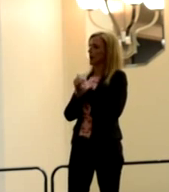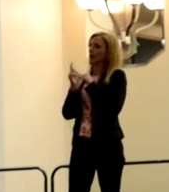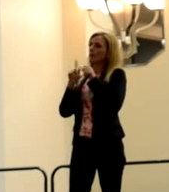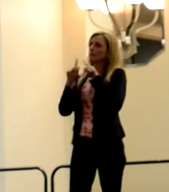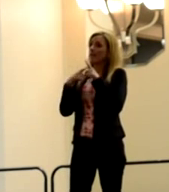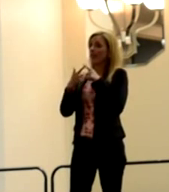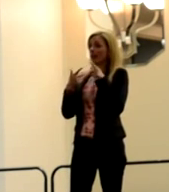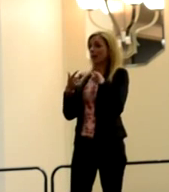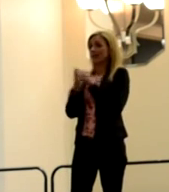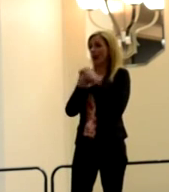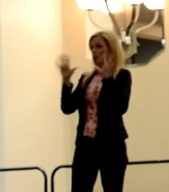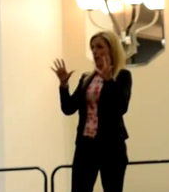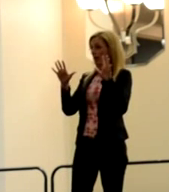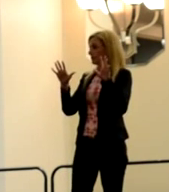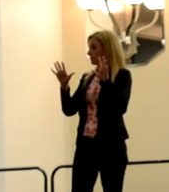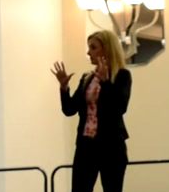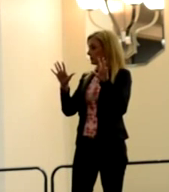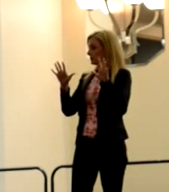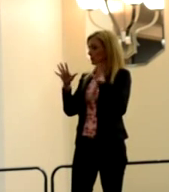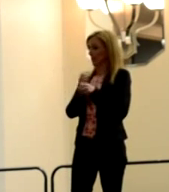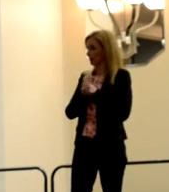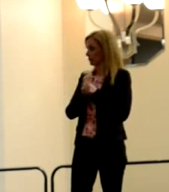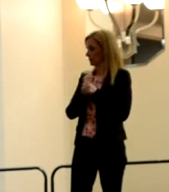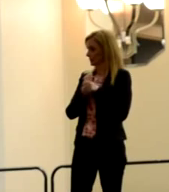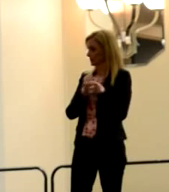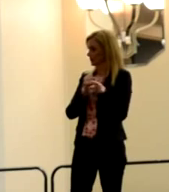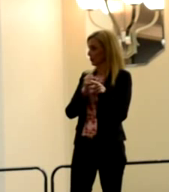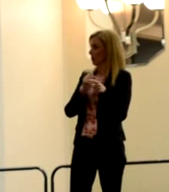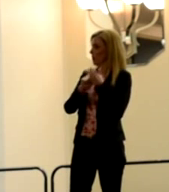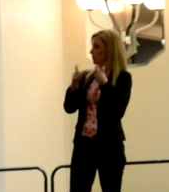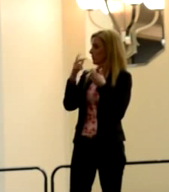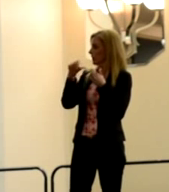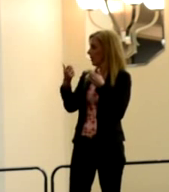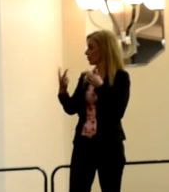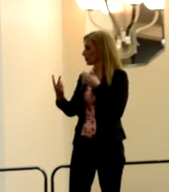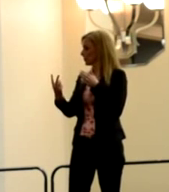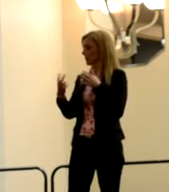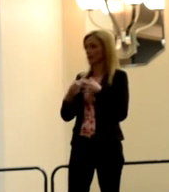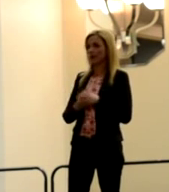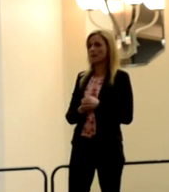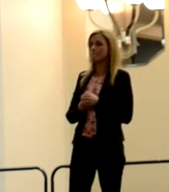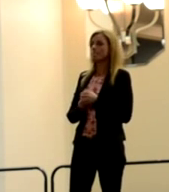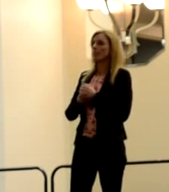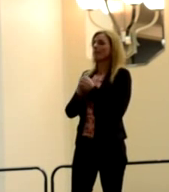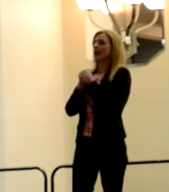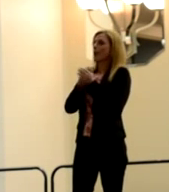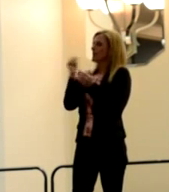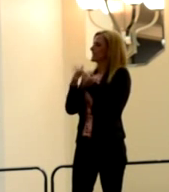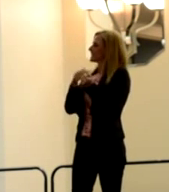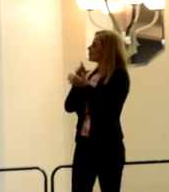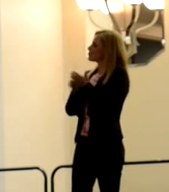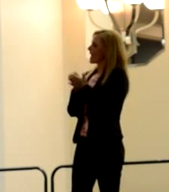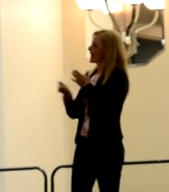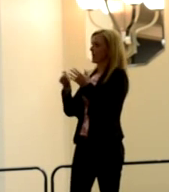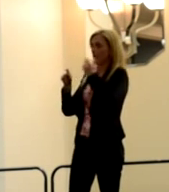Crossing. And because it got it was so well received, then I wrote two additional books in that